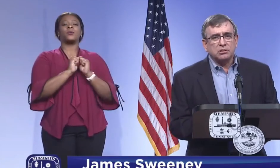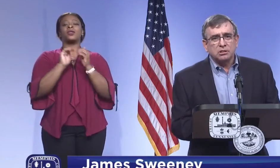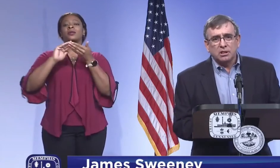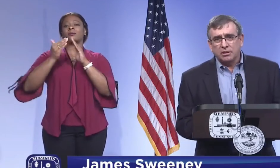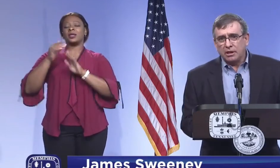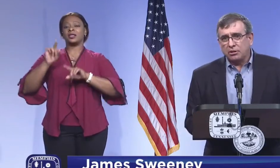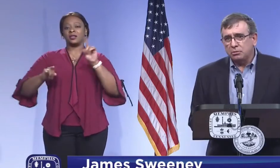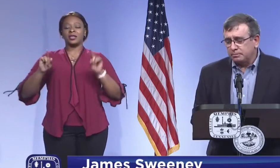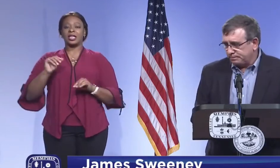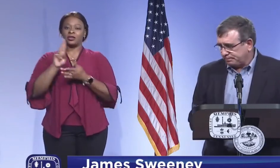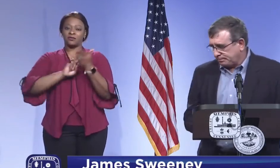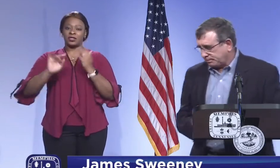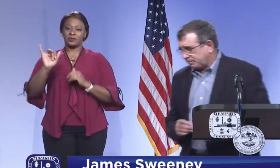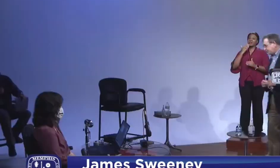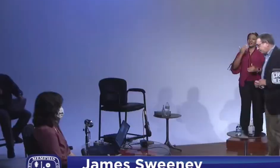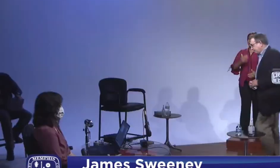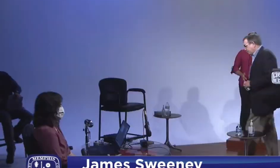universities. Thank you.